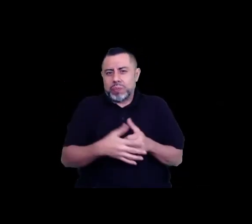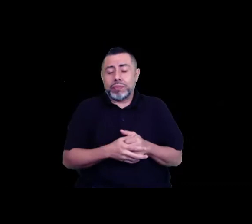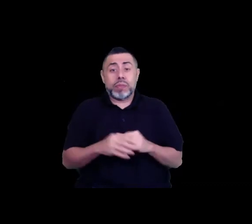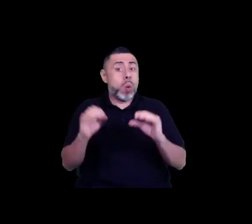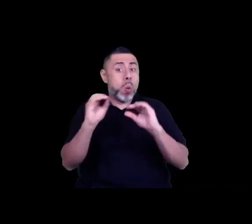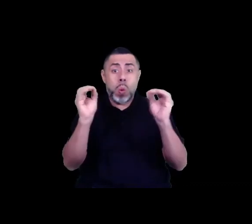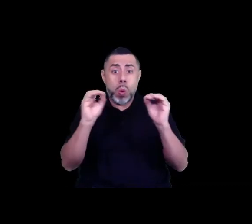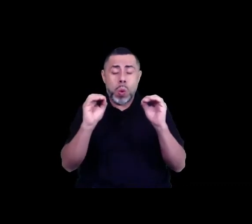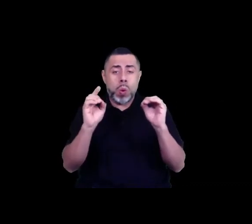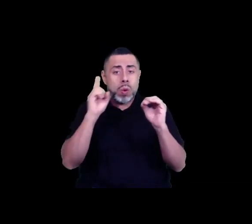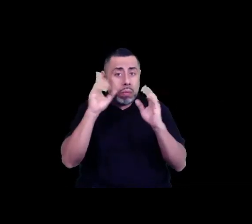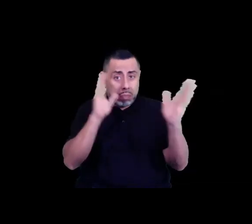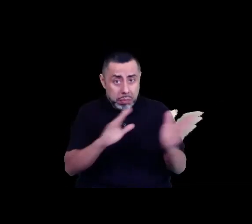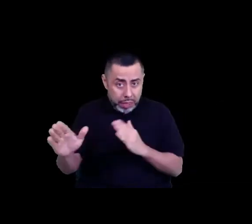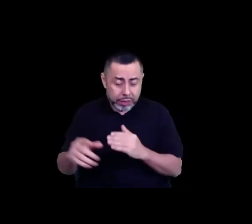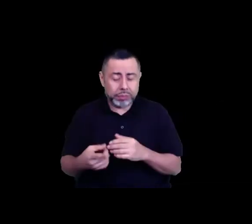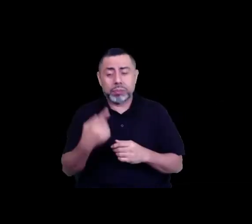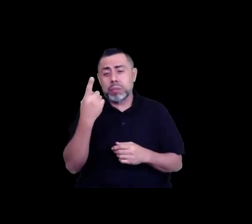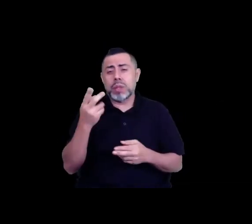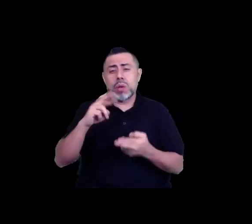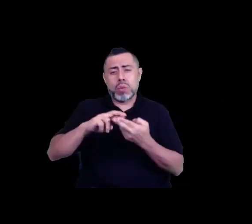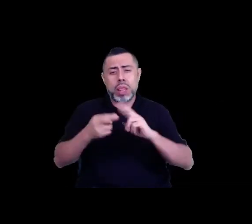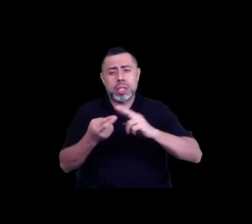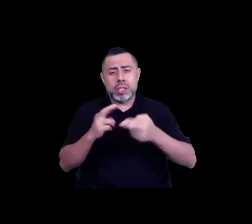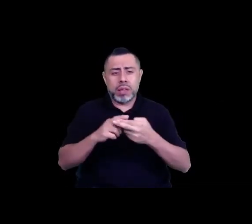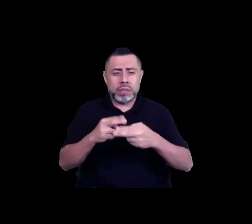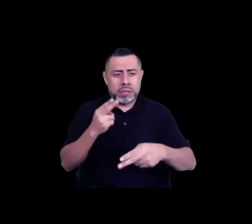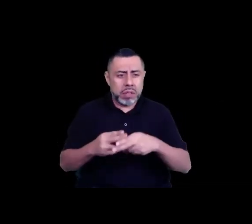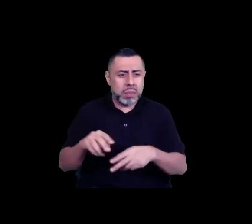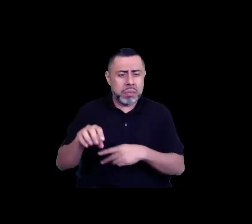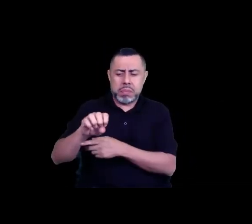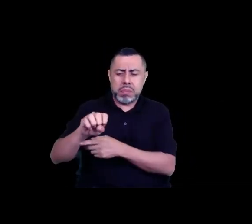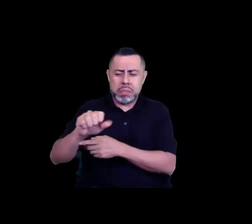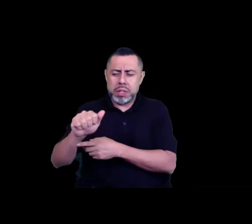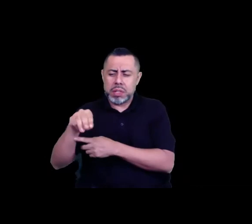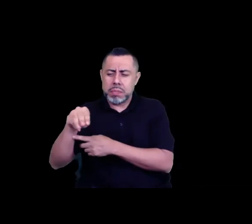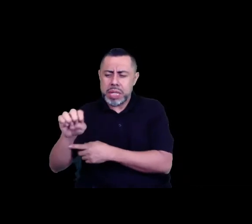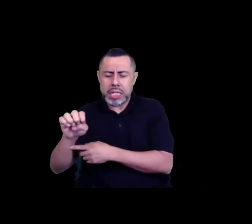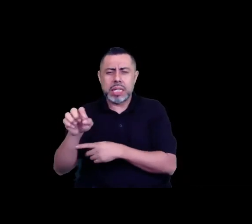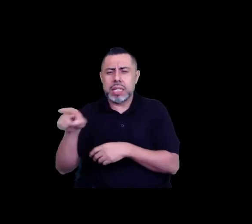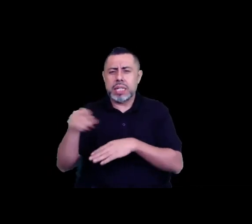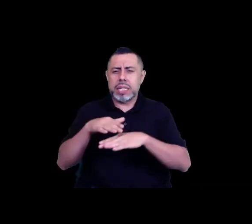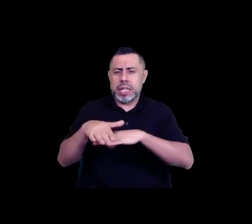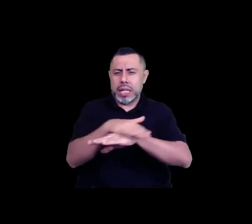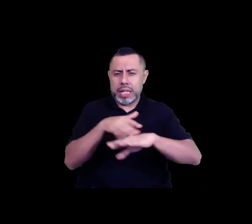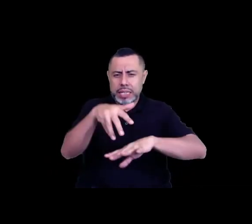one of the Sami relatives, the indigenous people of, I think this fellow was from